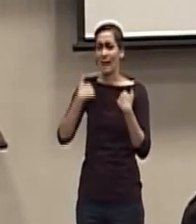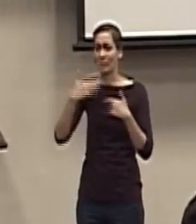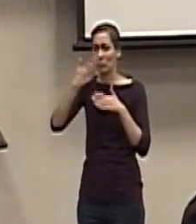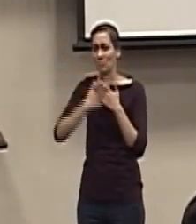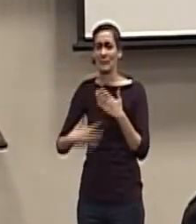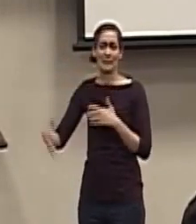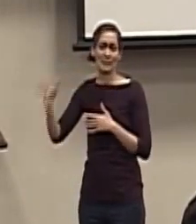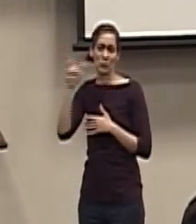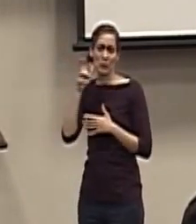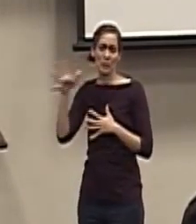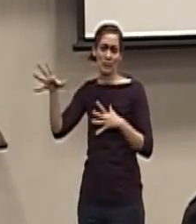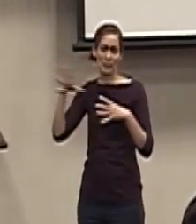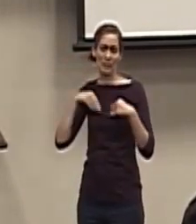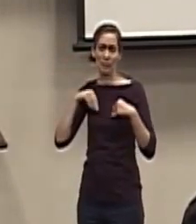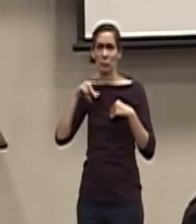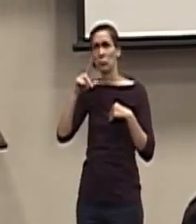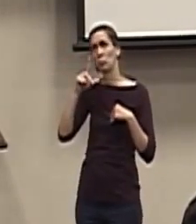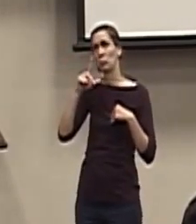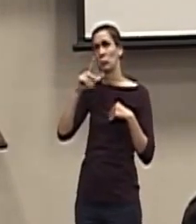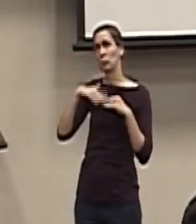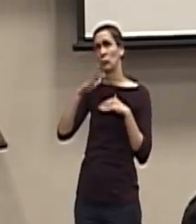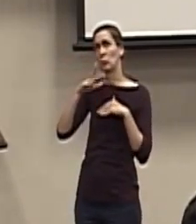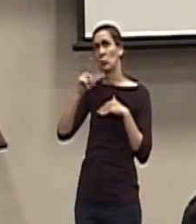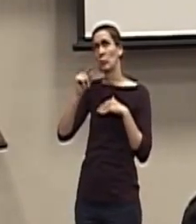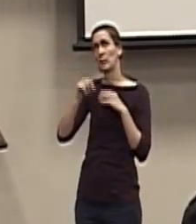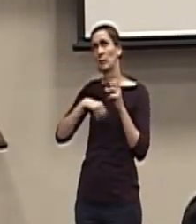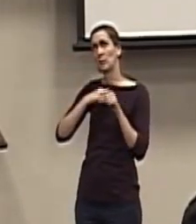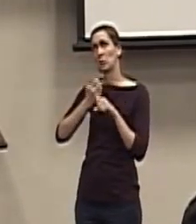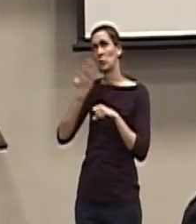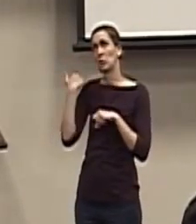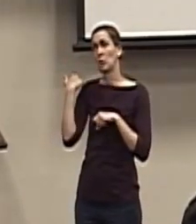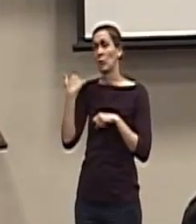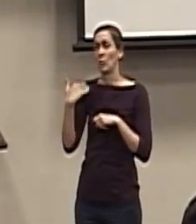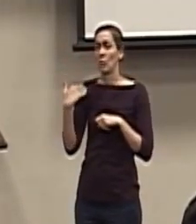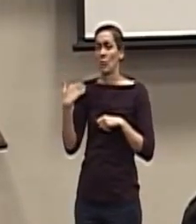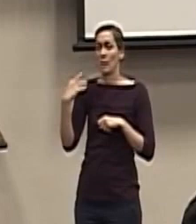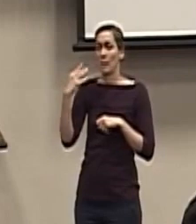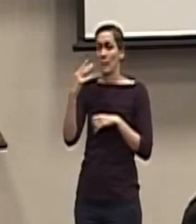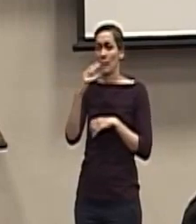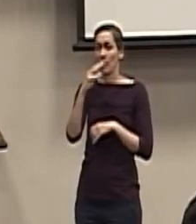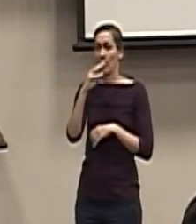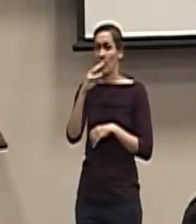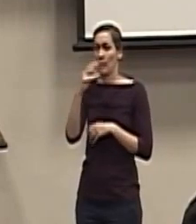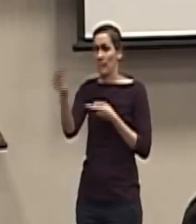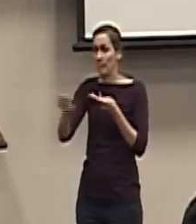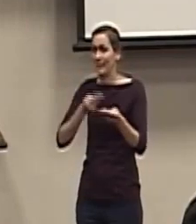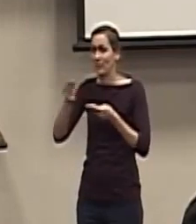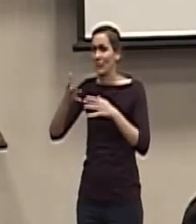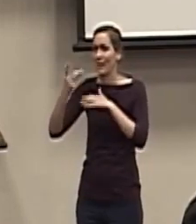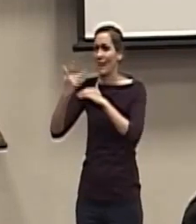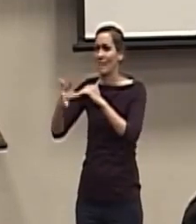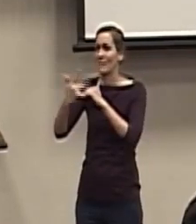hear and accept 20 plus years ago, is that ministry is available wherever there are